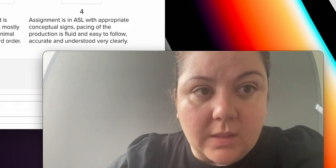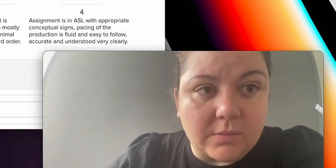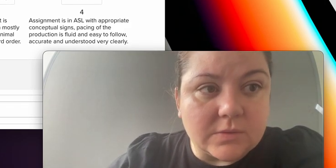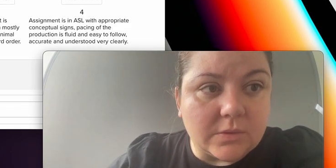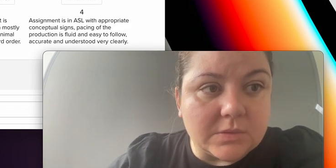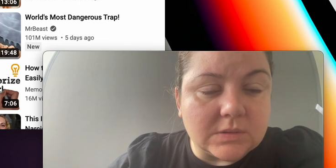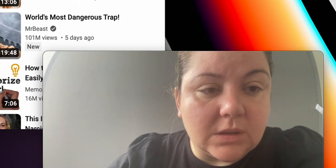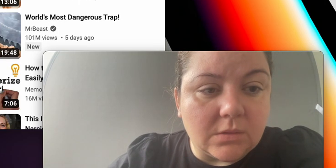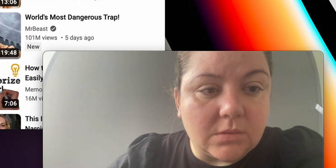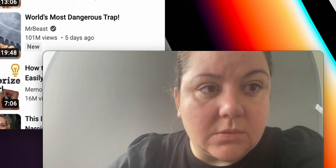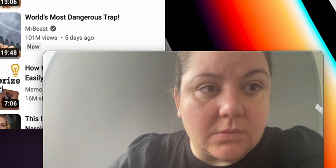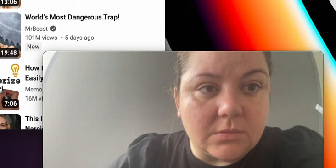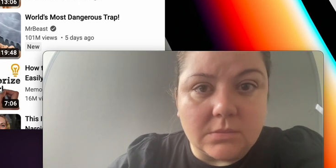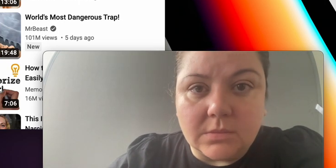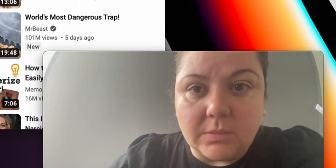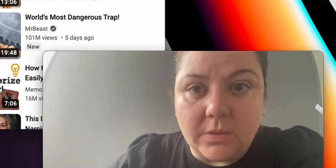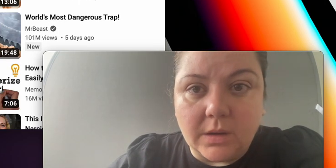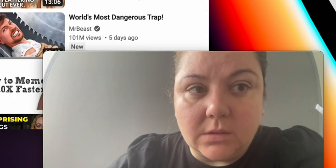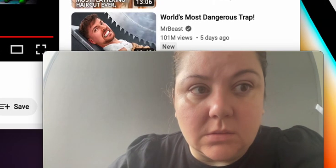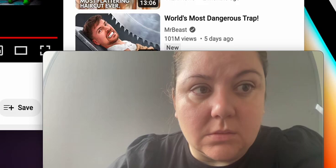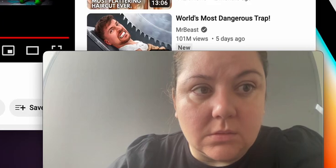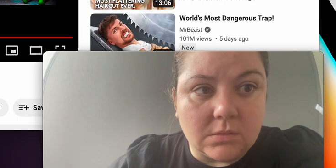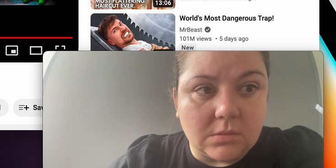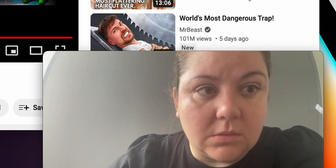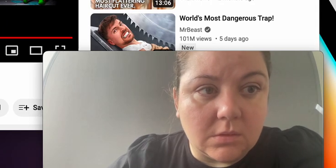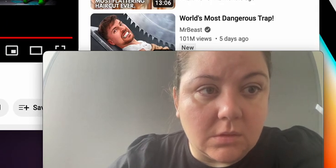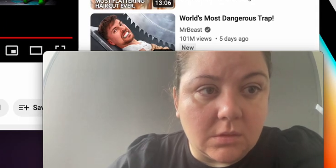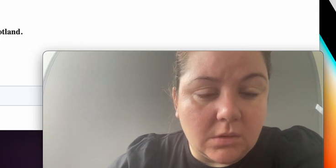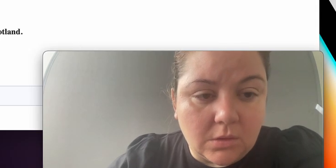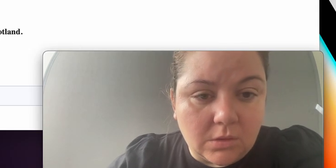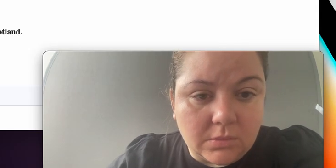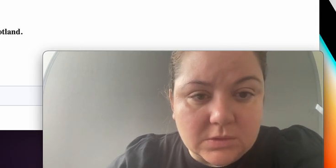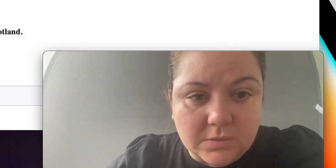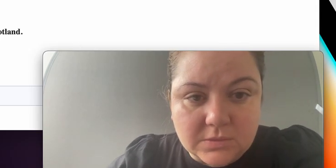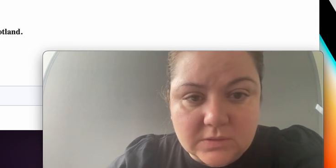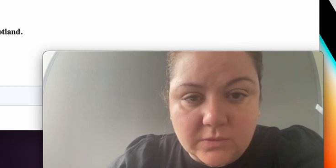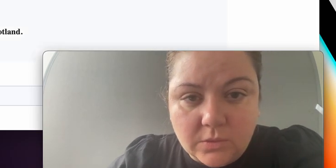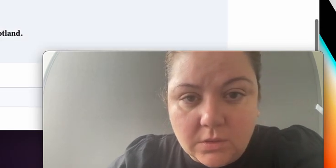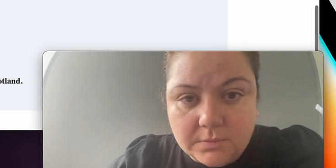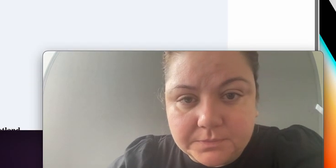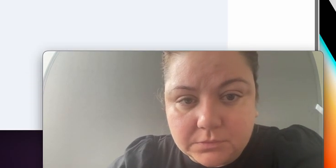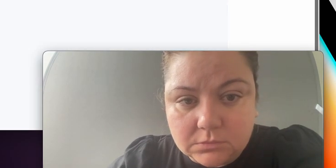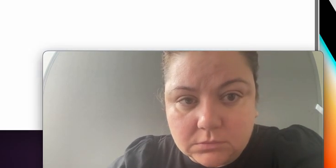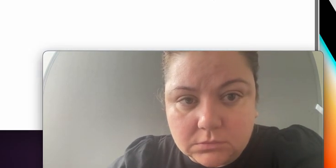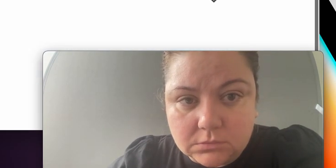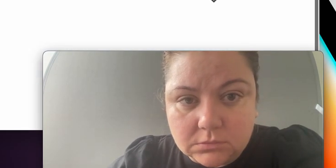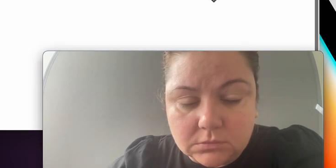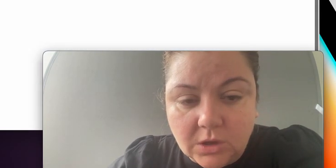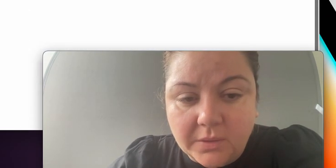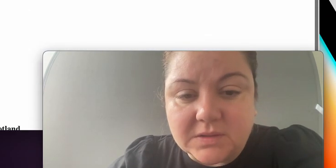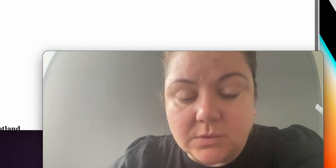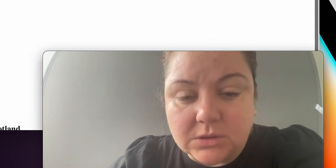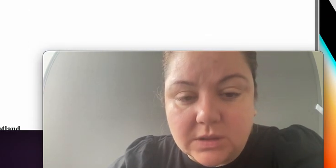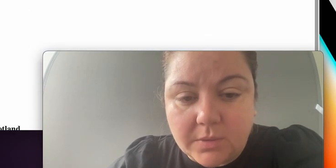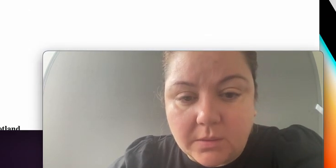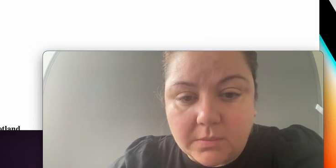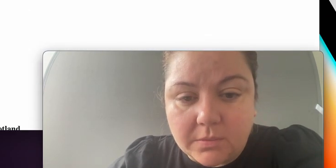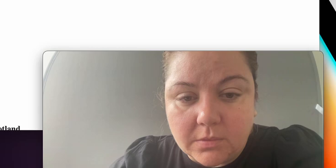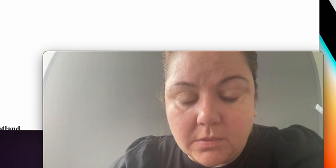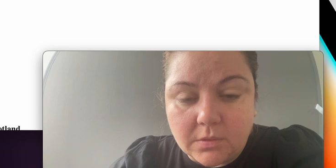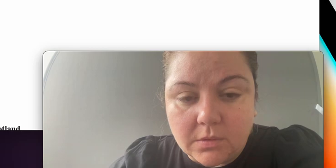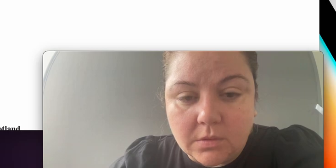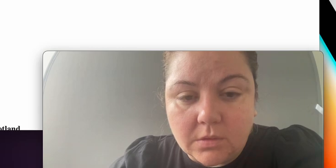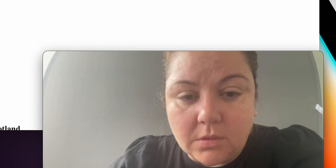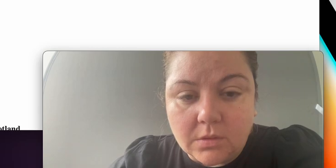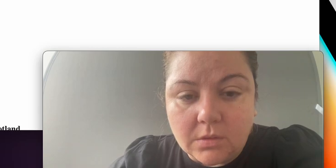Grammar and language fluency. My brain. Which one was 4? Oh, I switched them up.